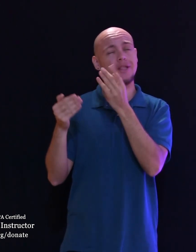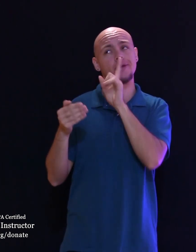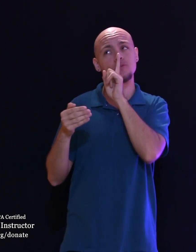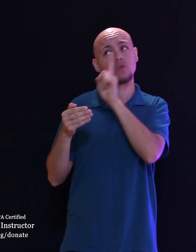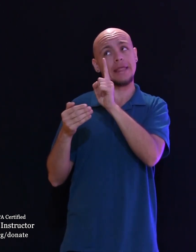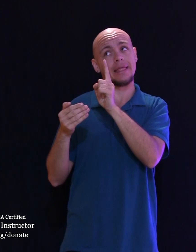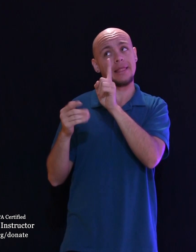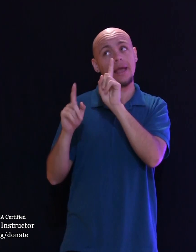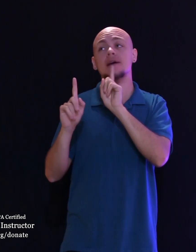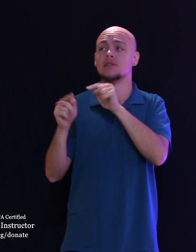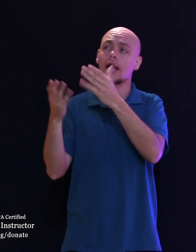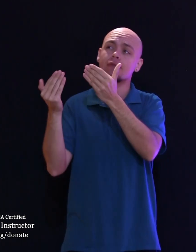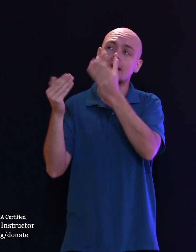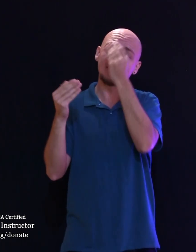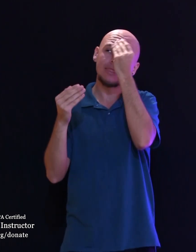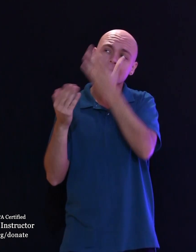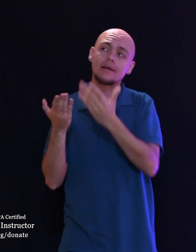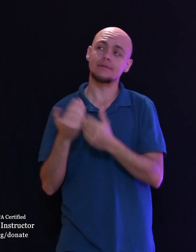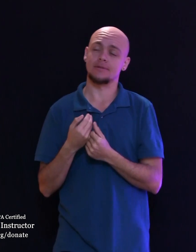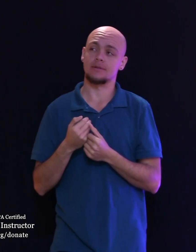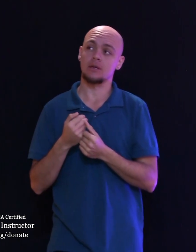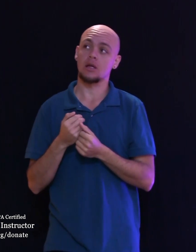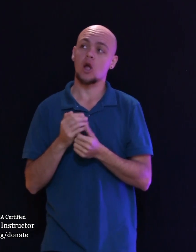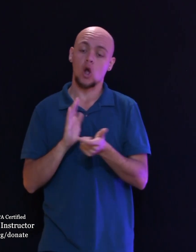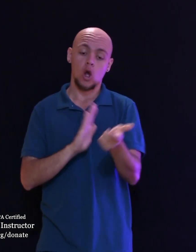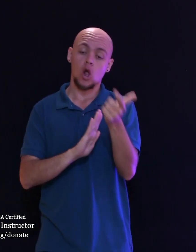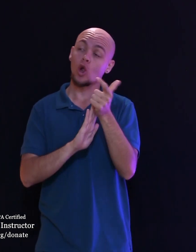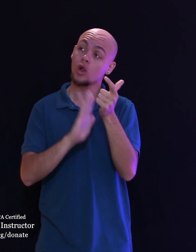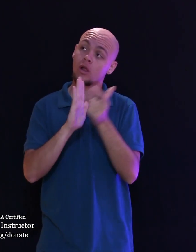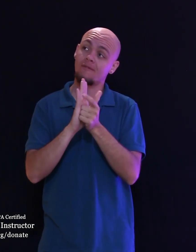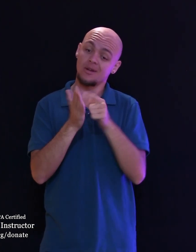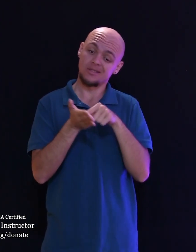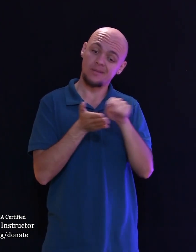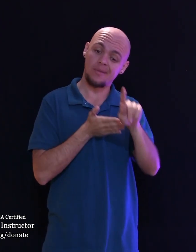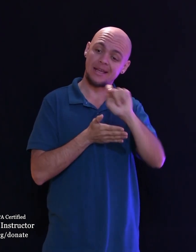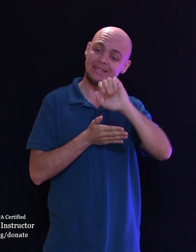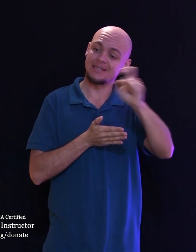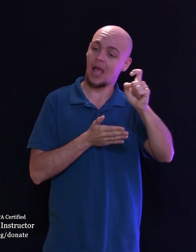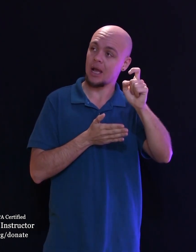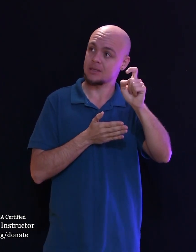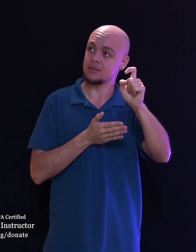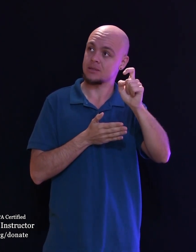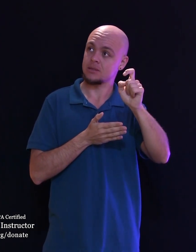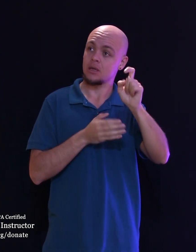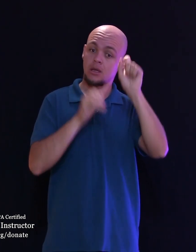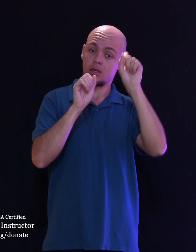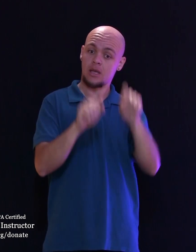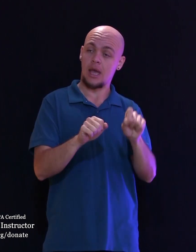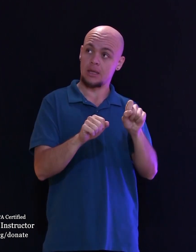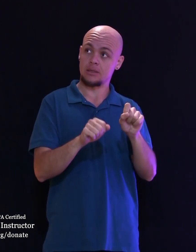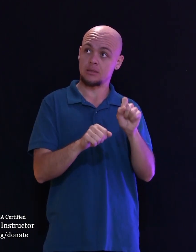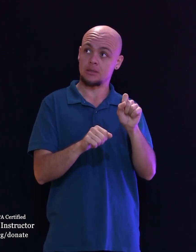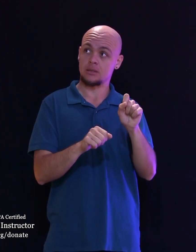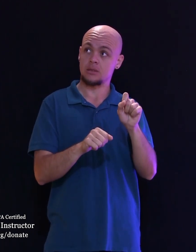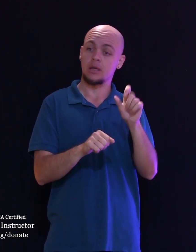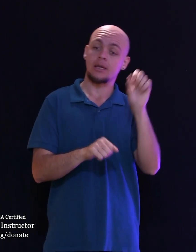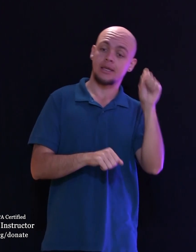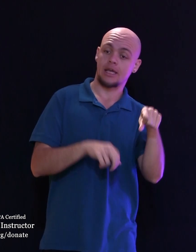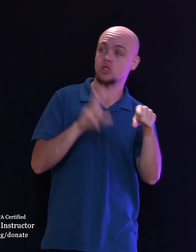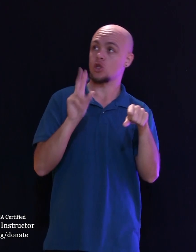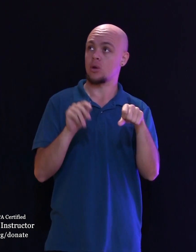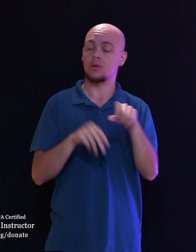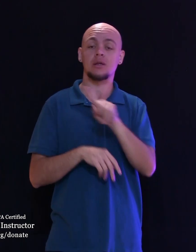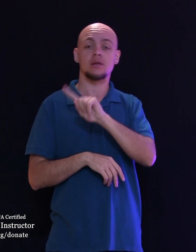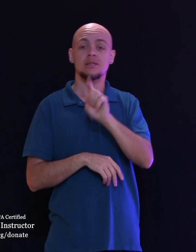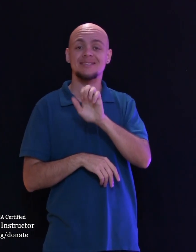Tell us what you think. Is it lawful to pay taxes to Caesar or not? Great question. Because the zealots are